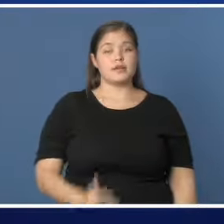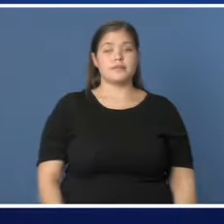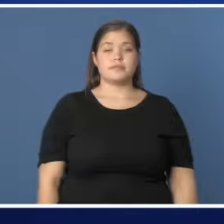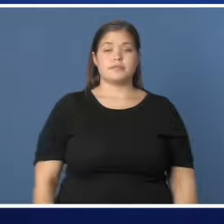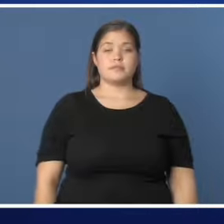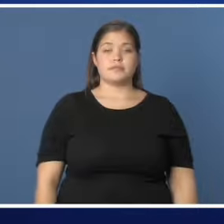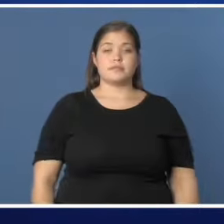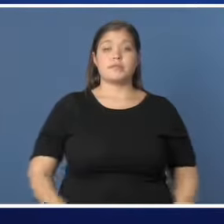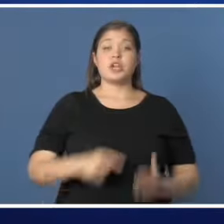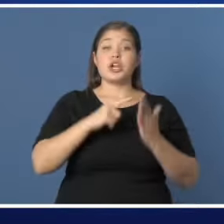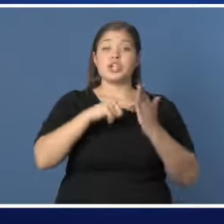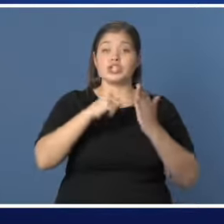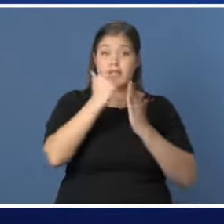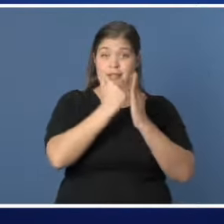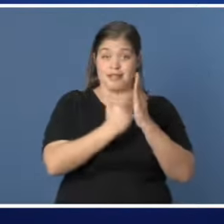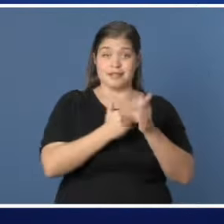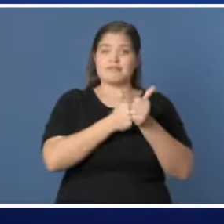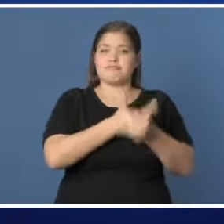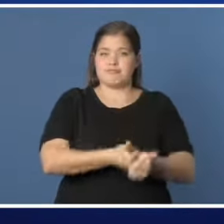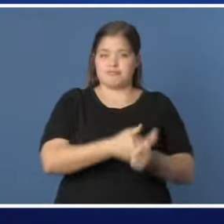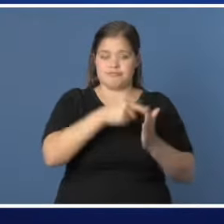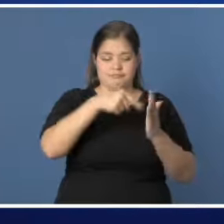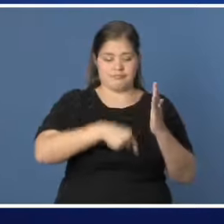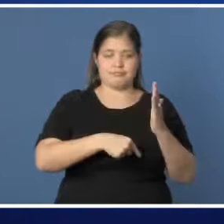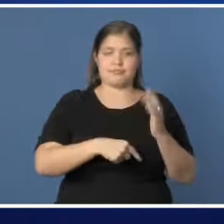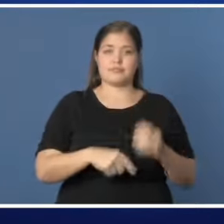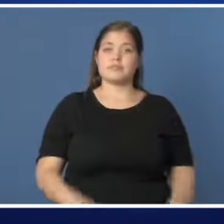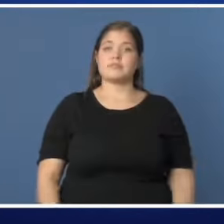3. Complete this checklist.